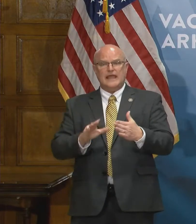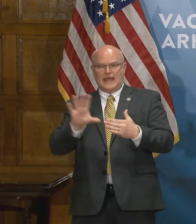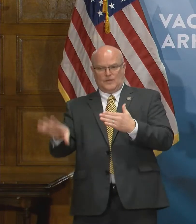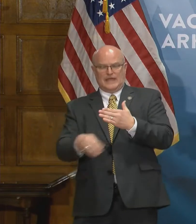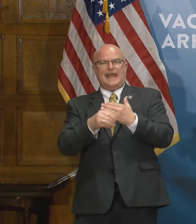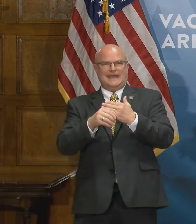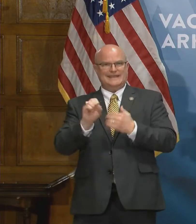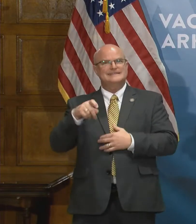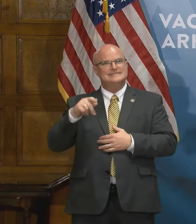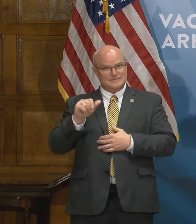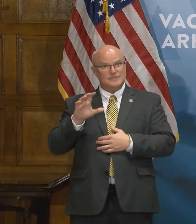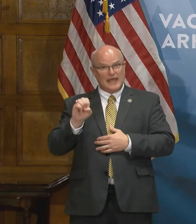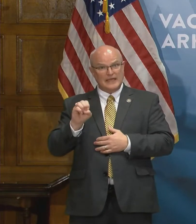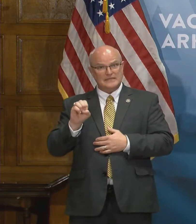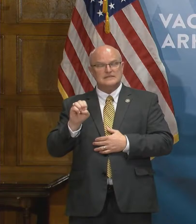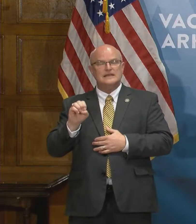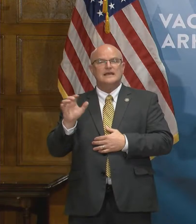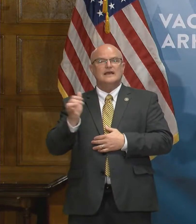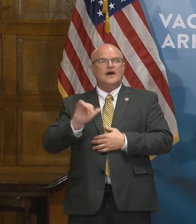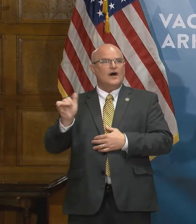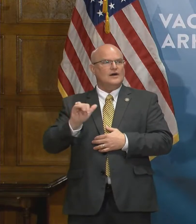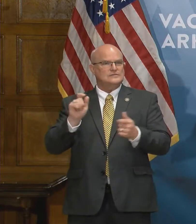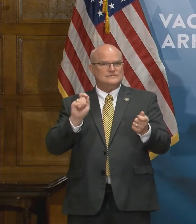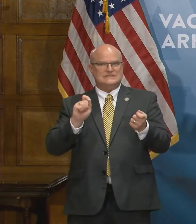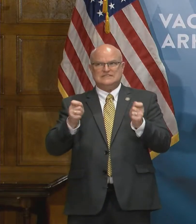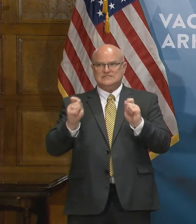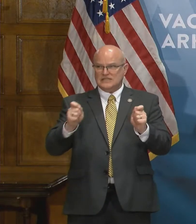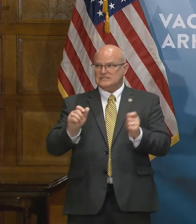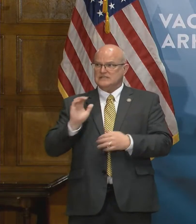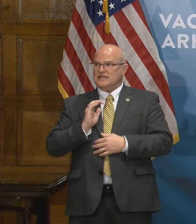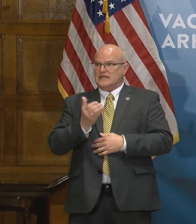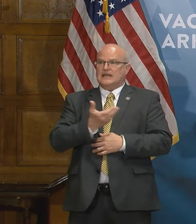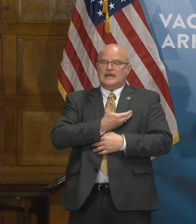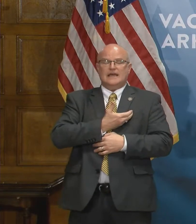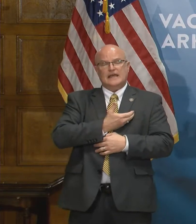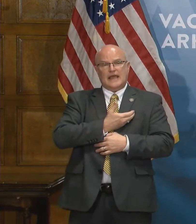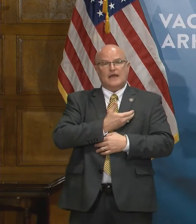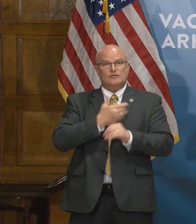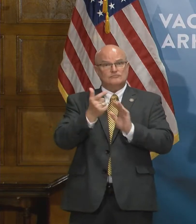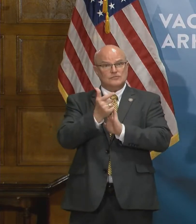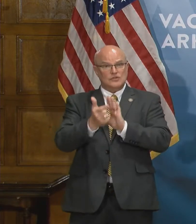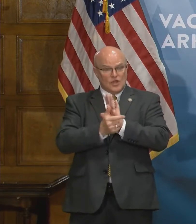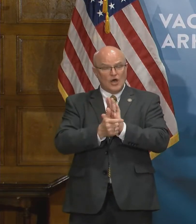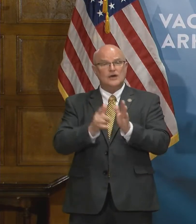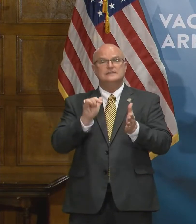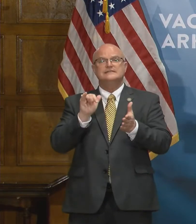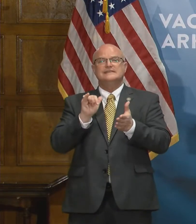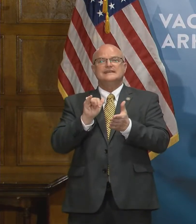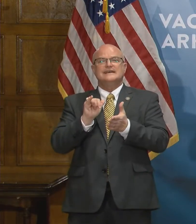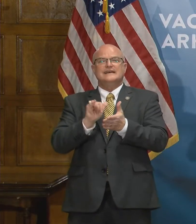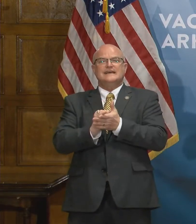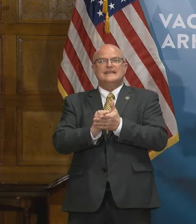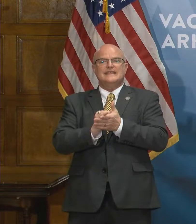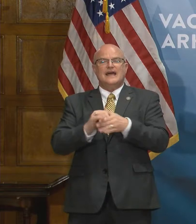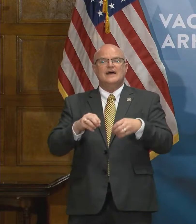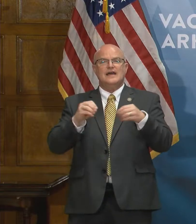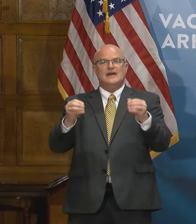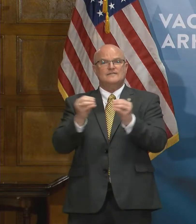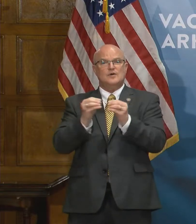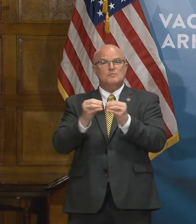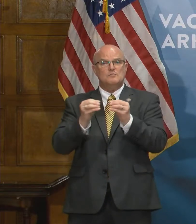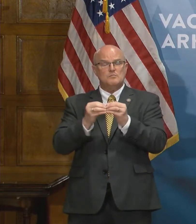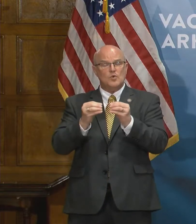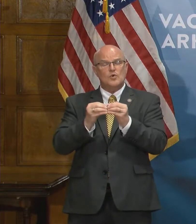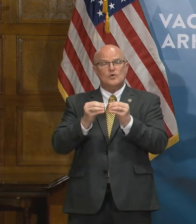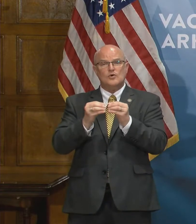space. And we also adjusted our laws that would put more in